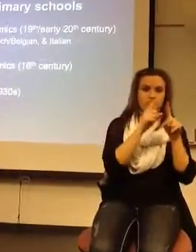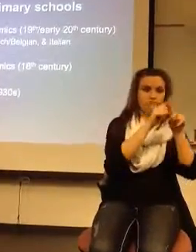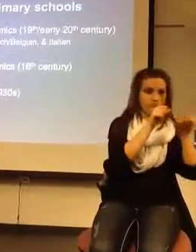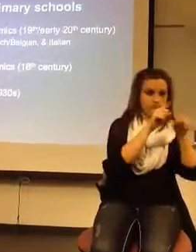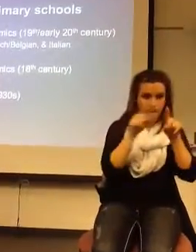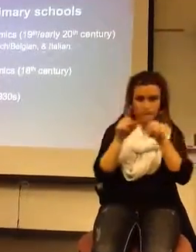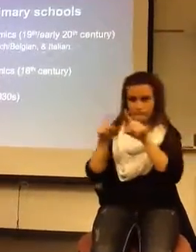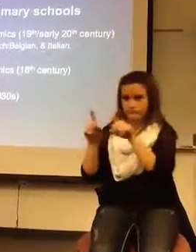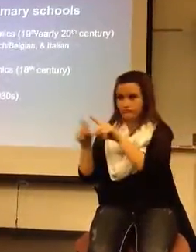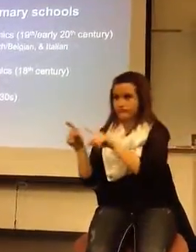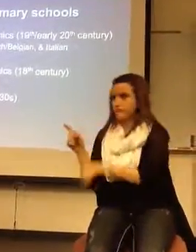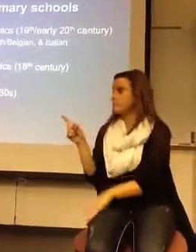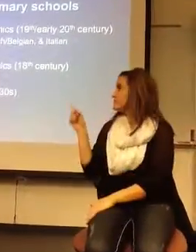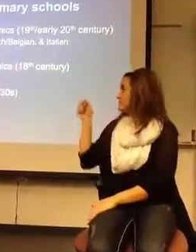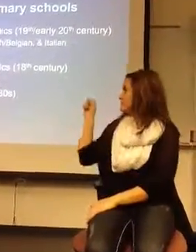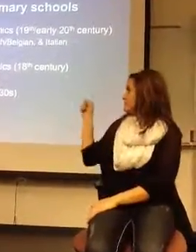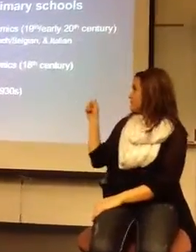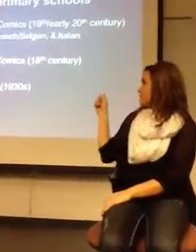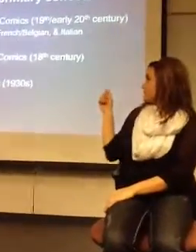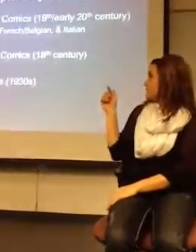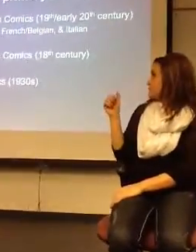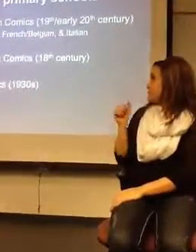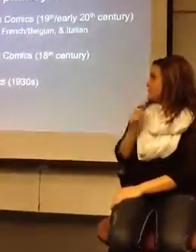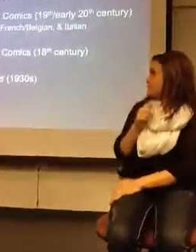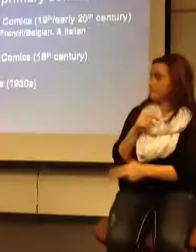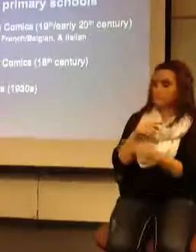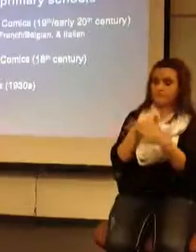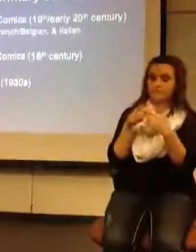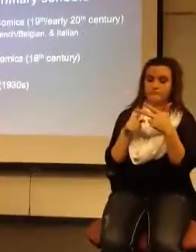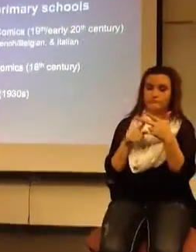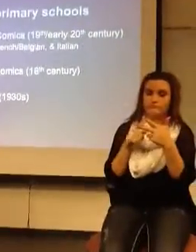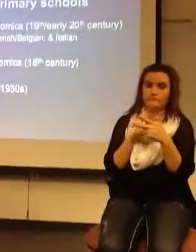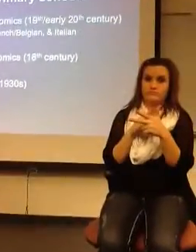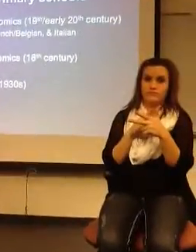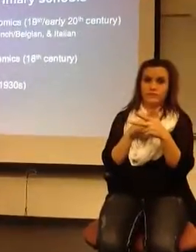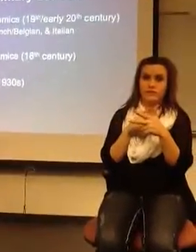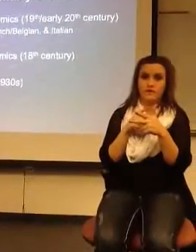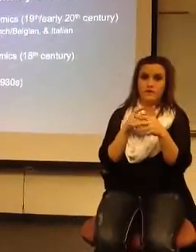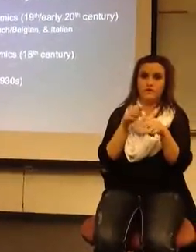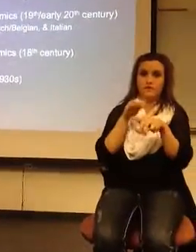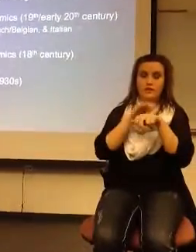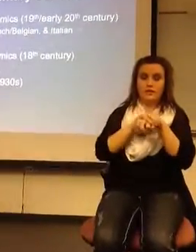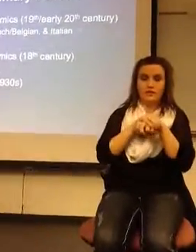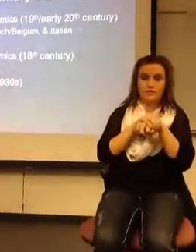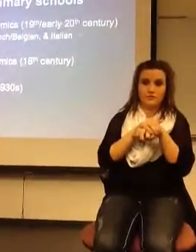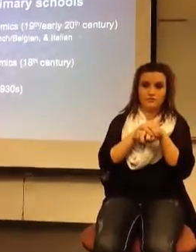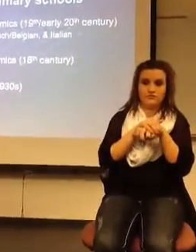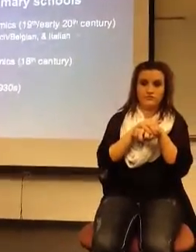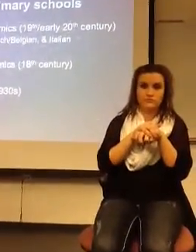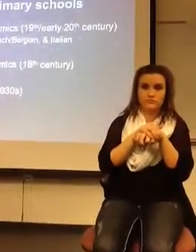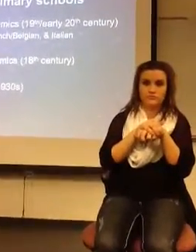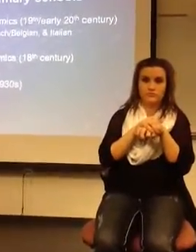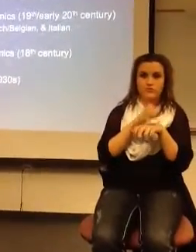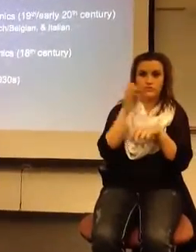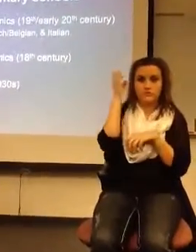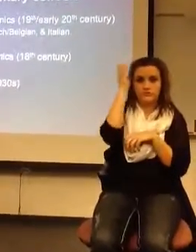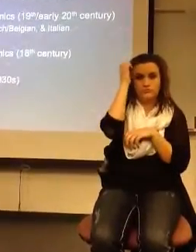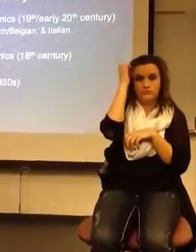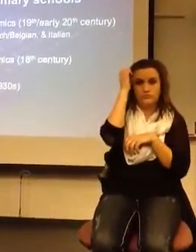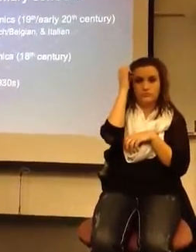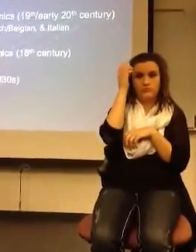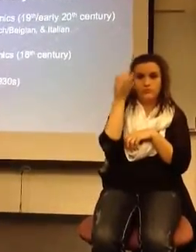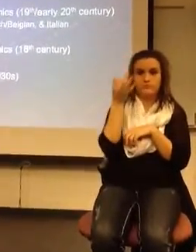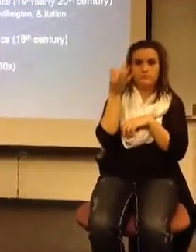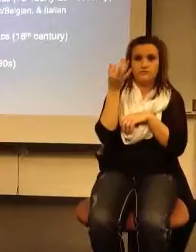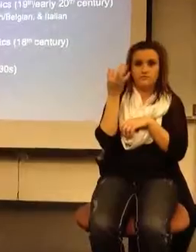A major school of comics is European comics, often divided into English comics, French and Belgian, which are